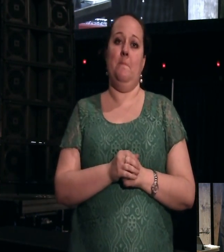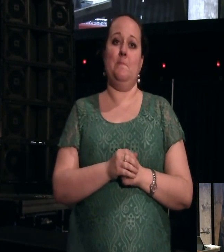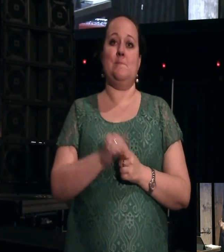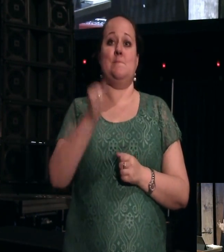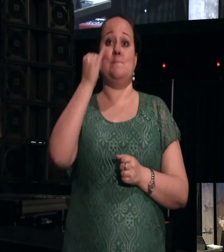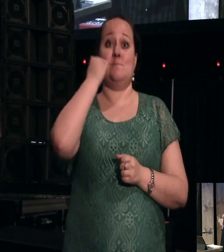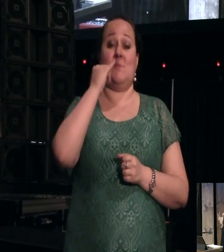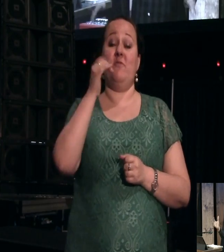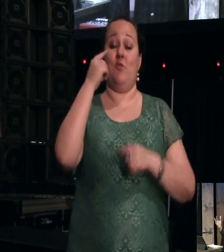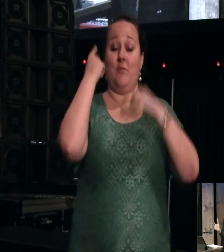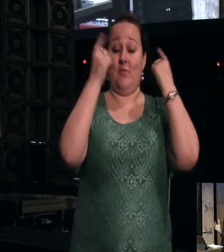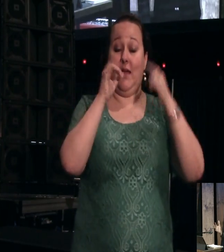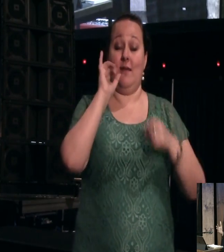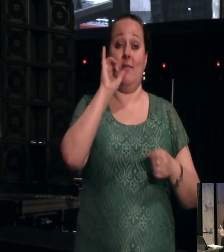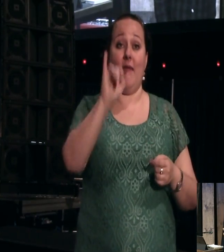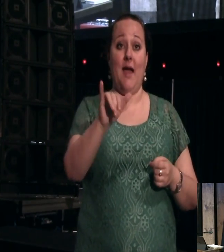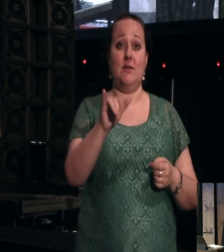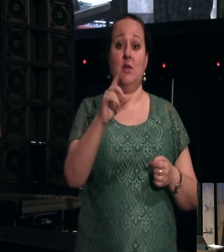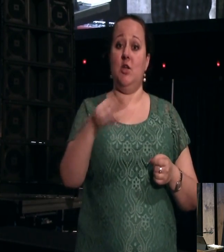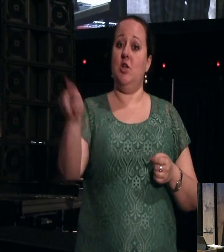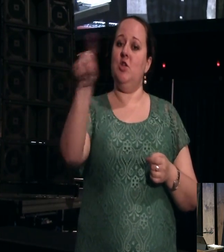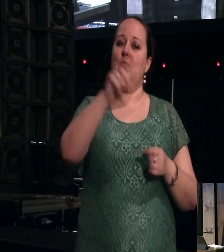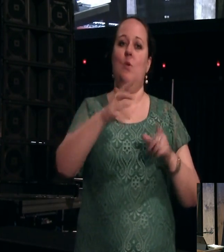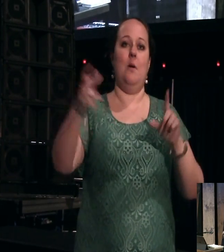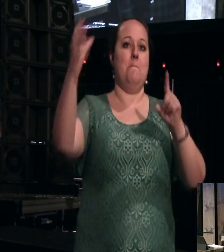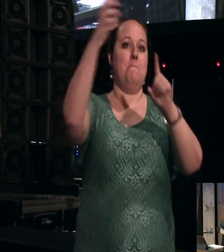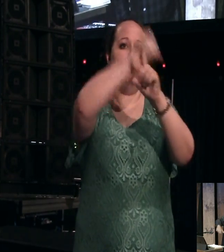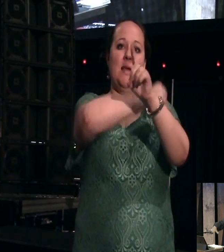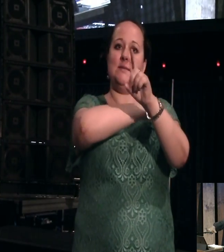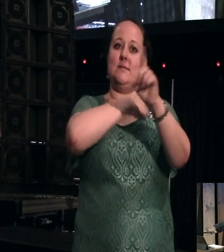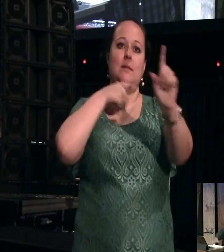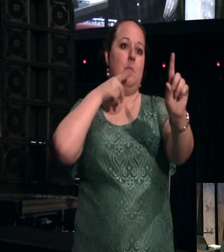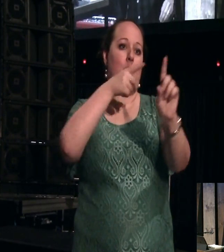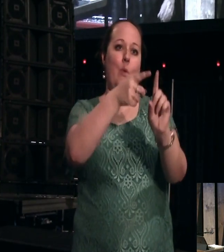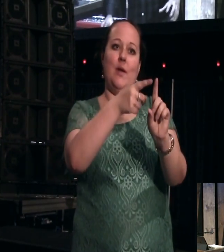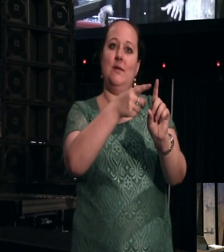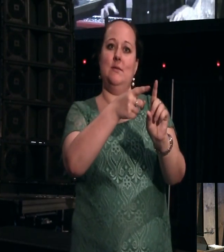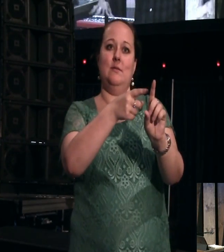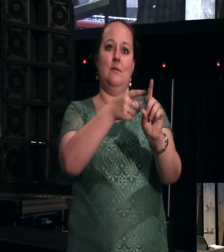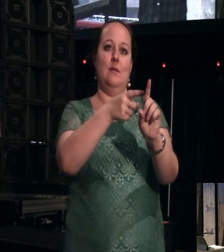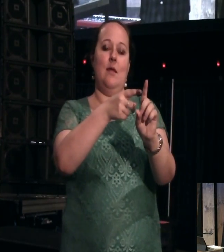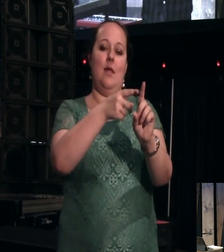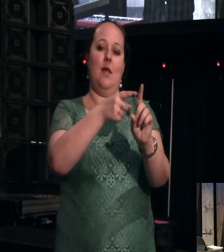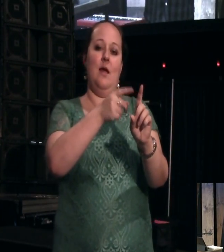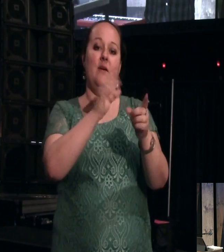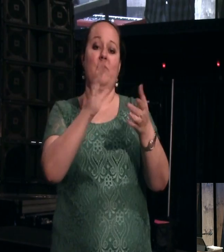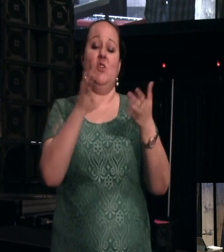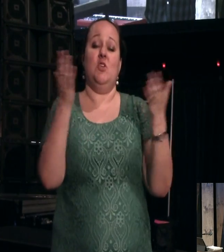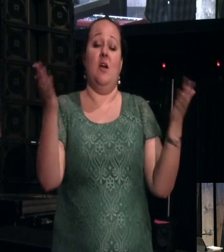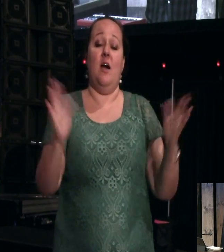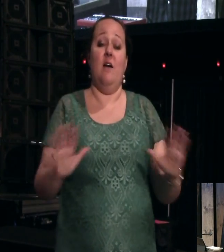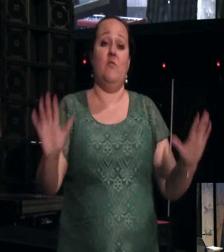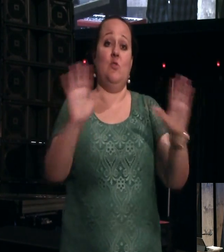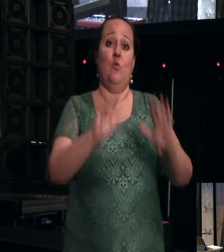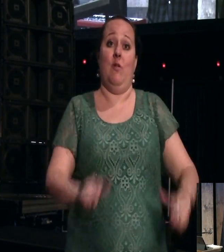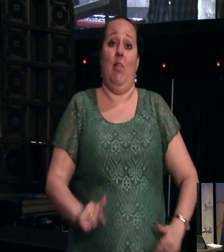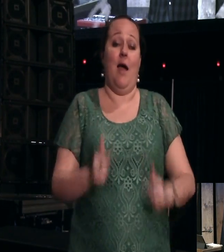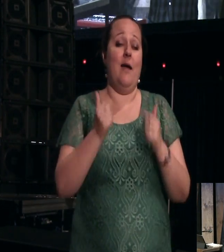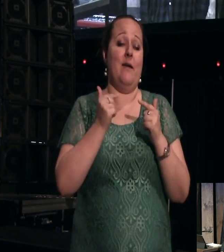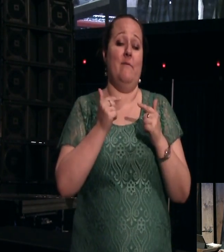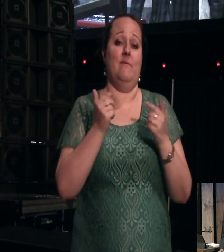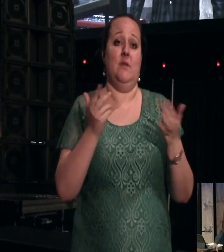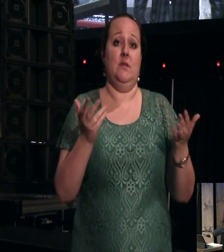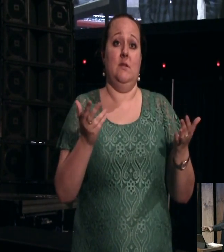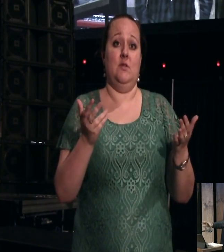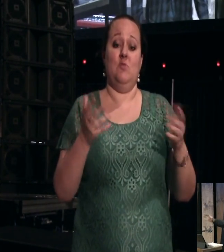If that's your mentality right now, you need to know if you walk in that, you will miss the entire point and